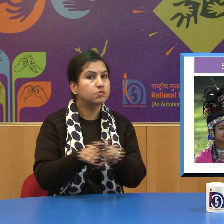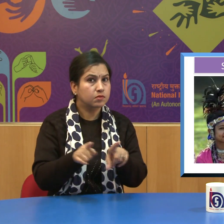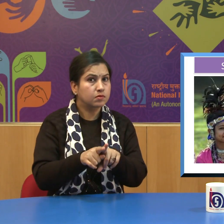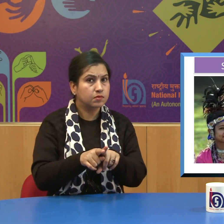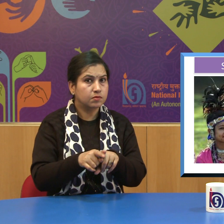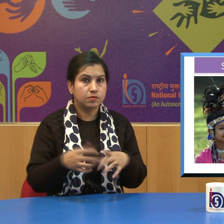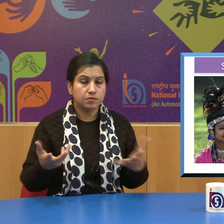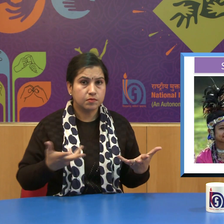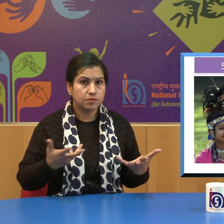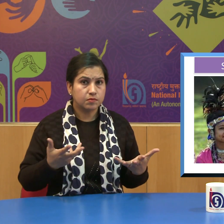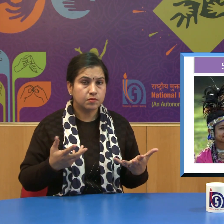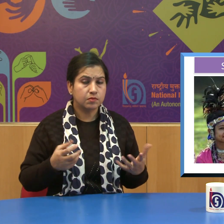Another movement was